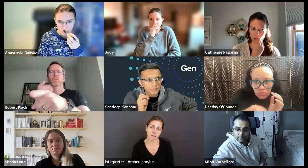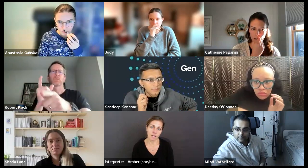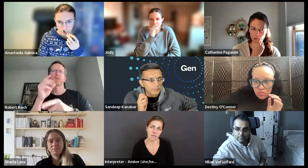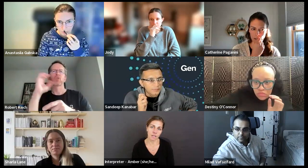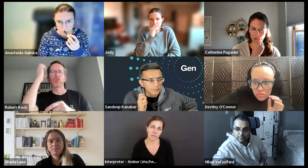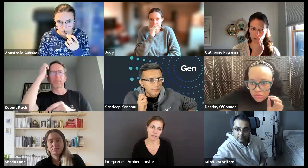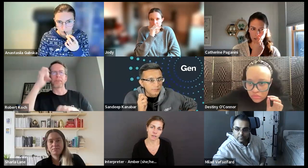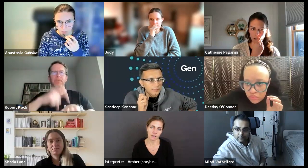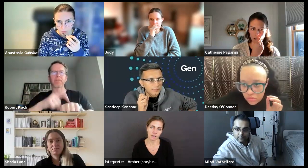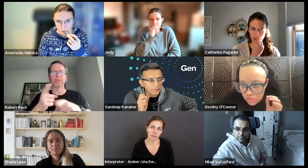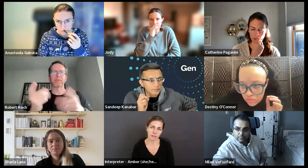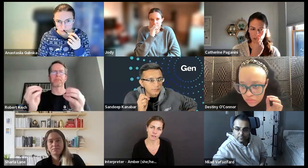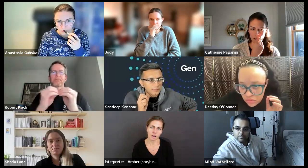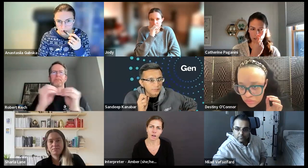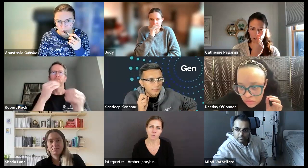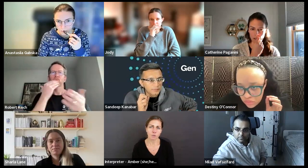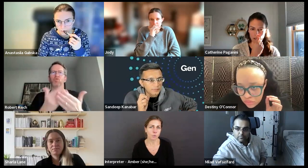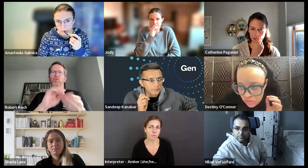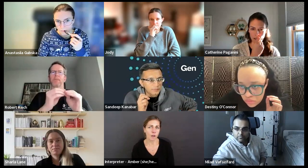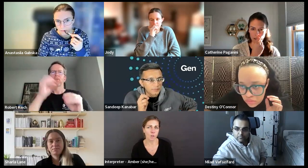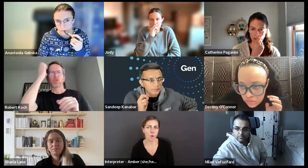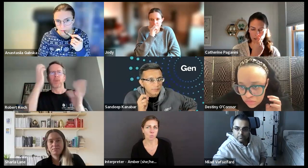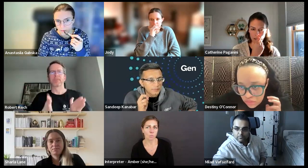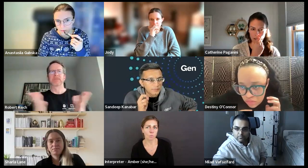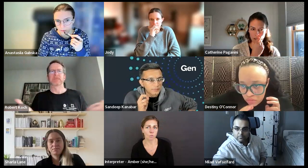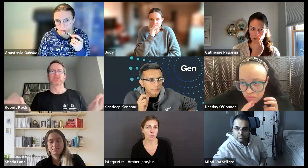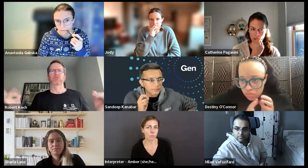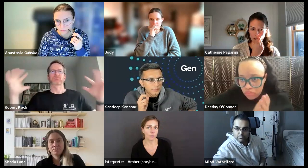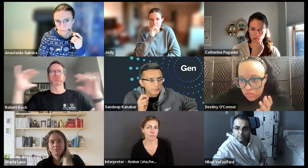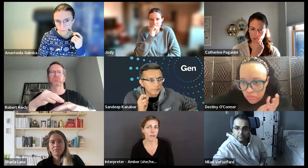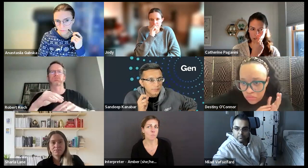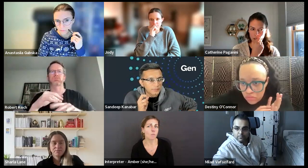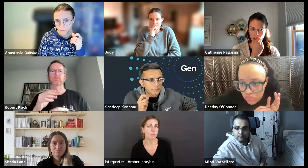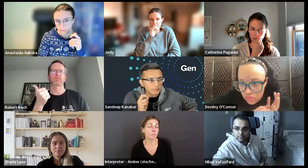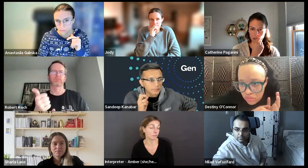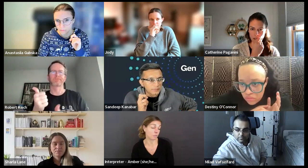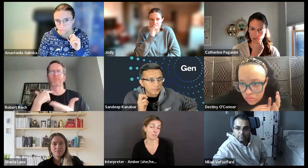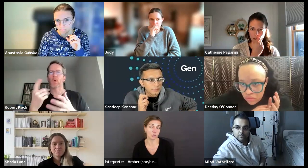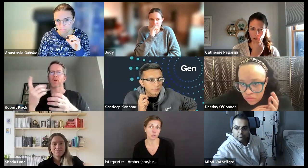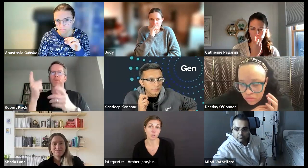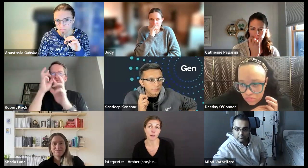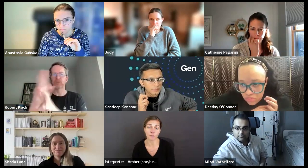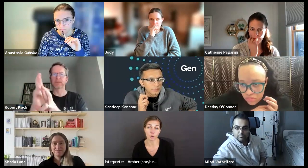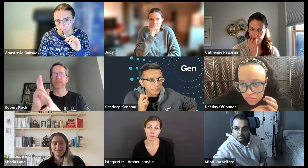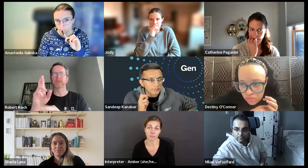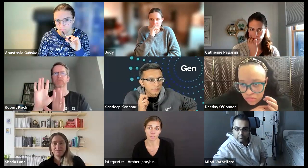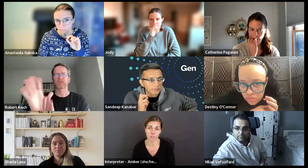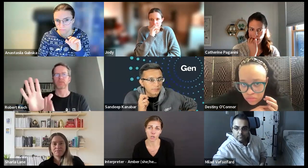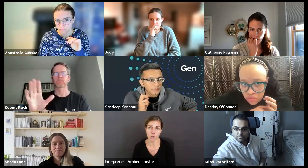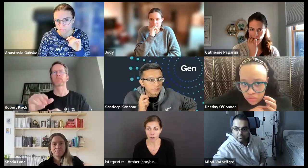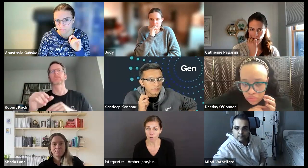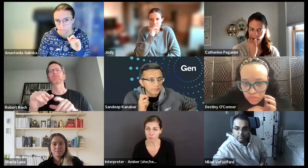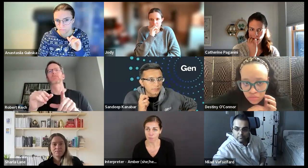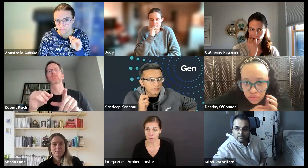the meeting, should we follow European time? What seems like there's a good amount of Europeans